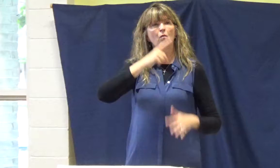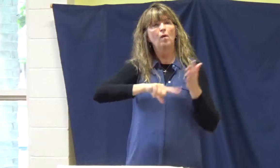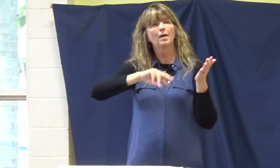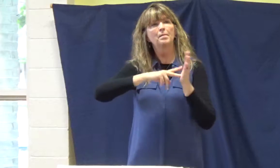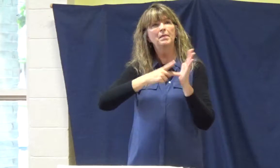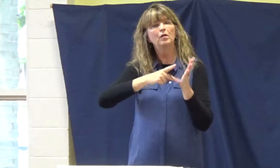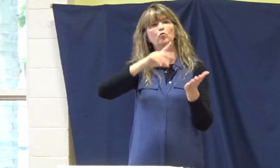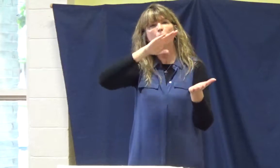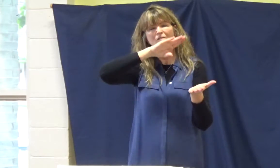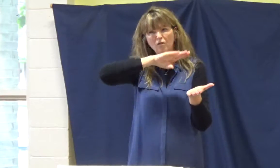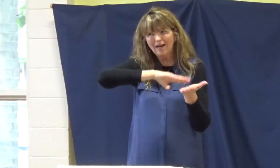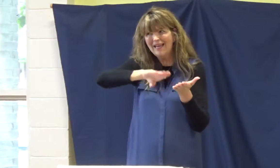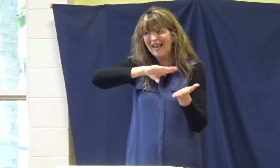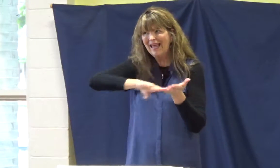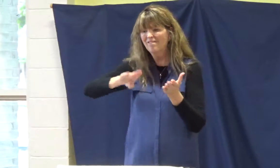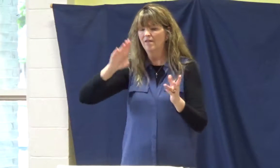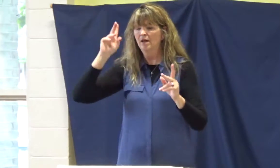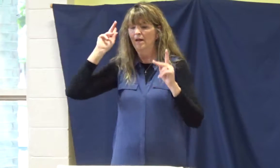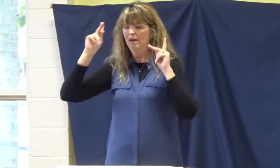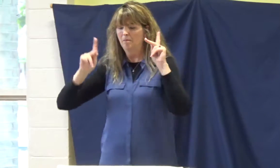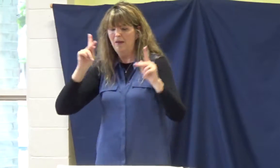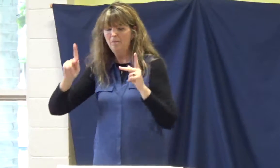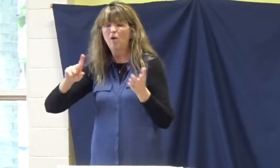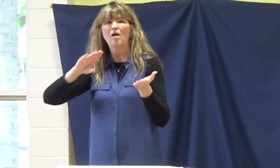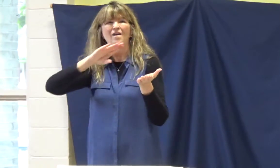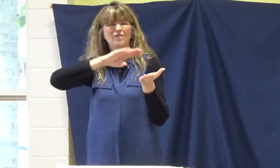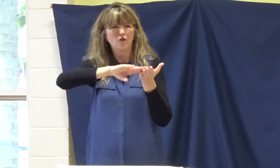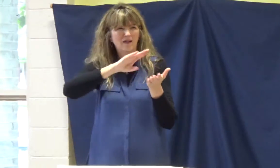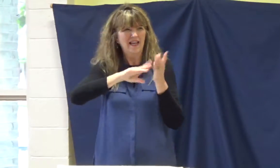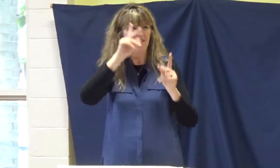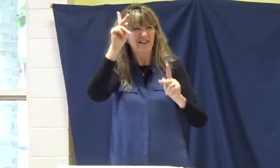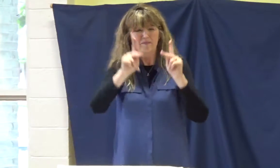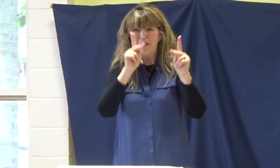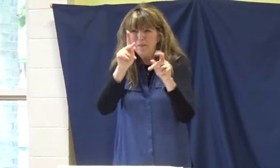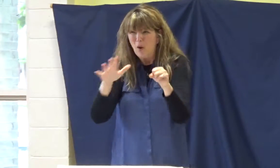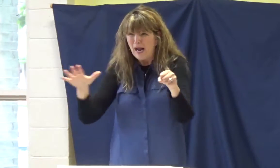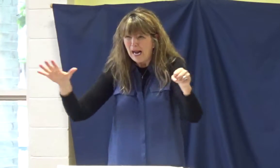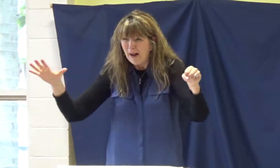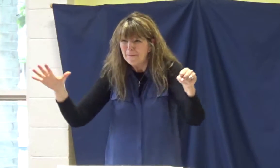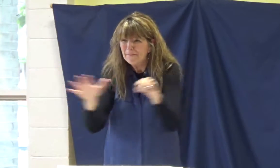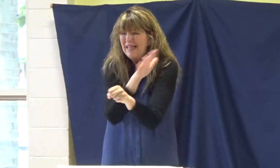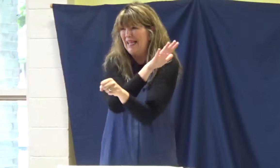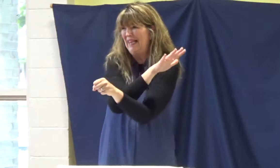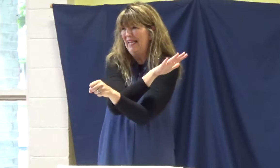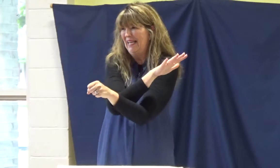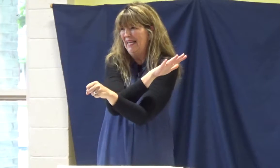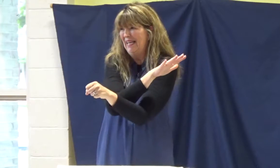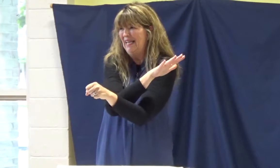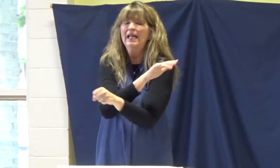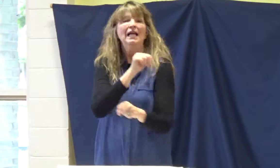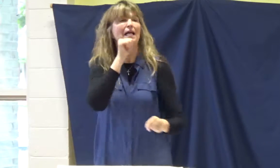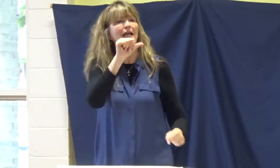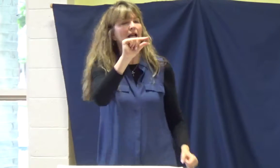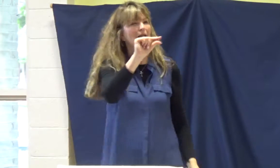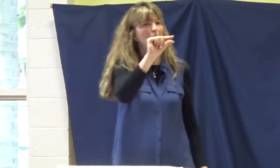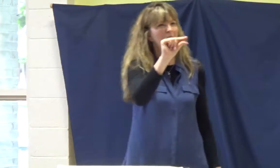inspired you and has refreshed you with this new outlook, which means to forgive, and to